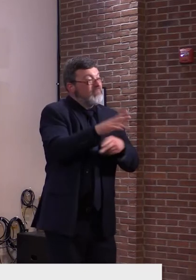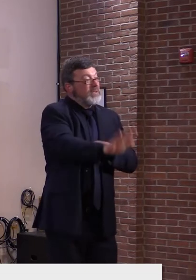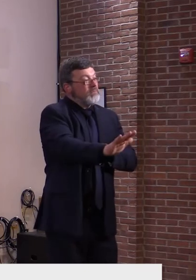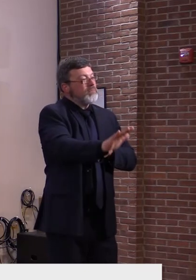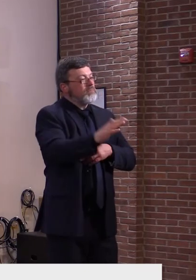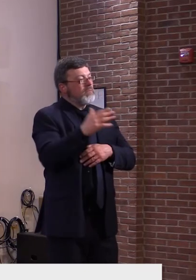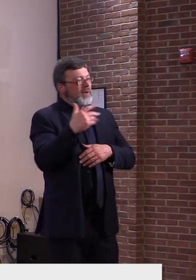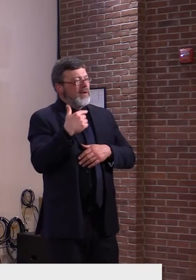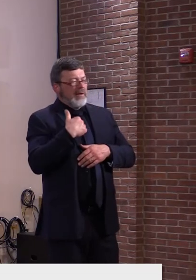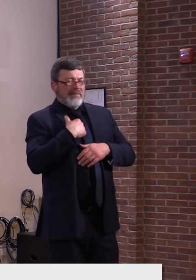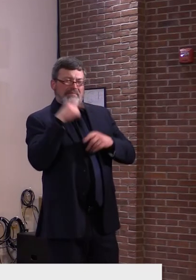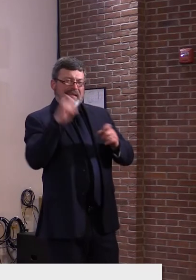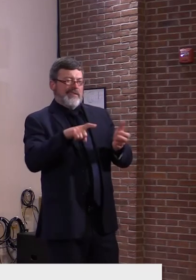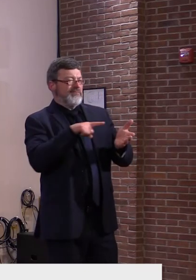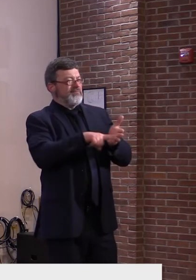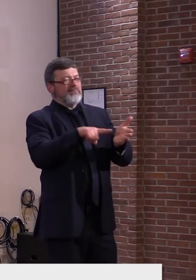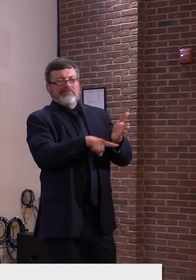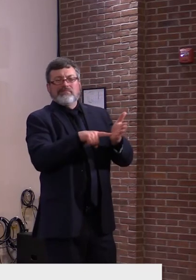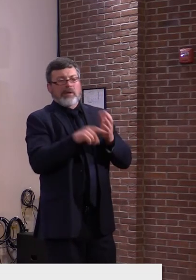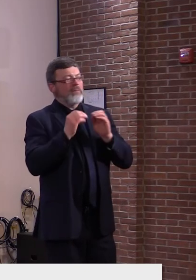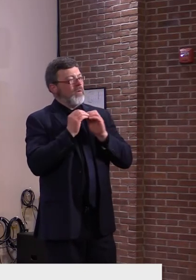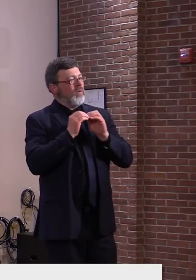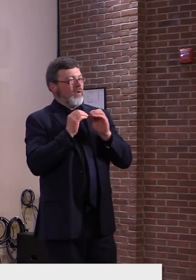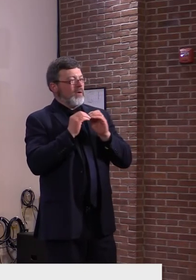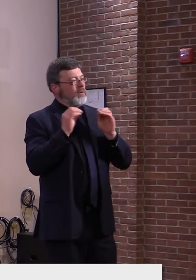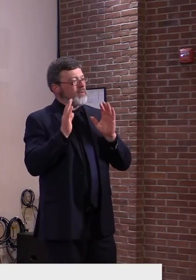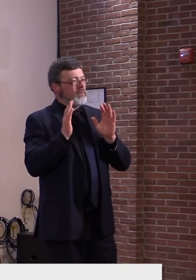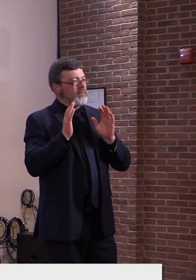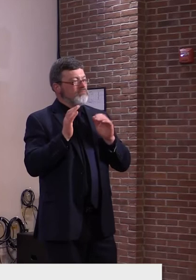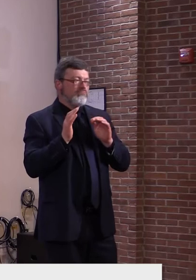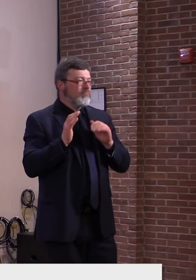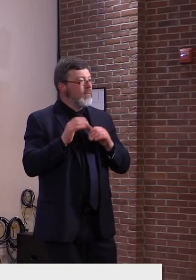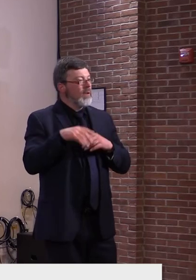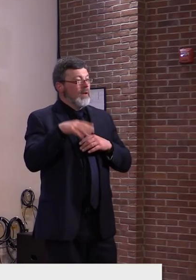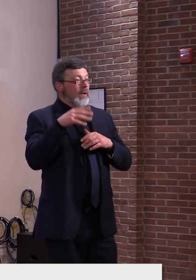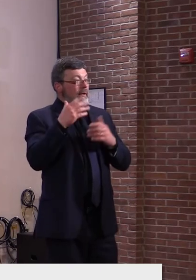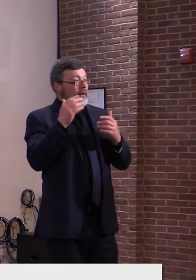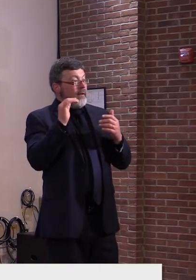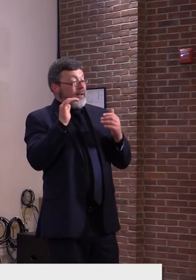that. But again, the major way we support